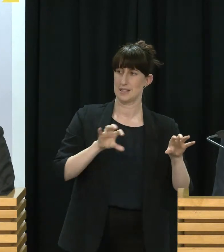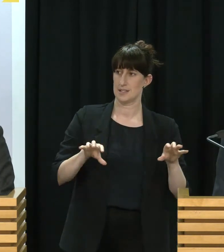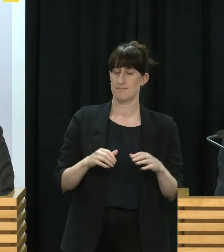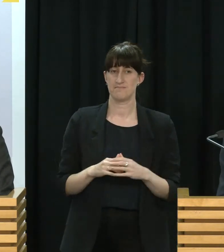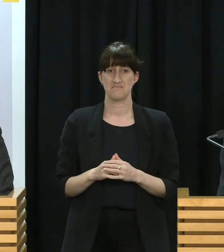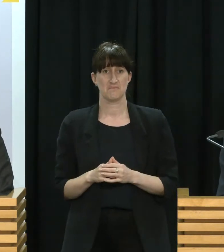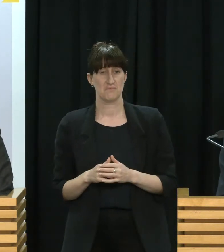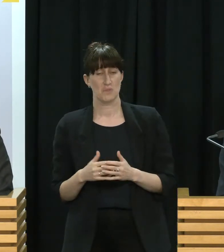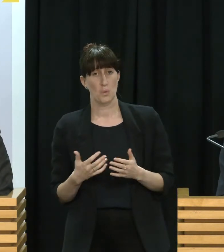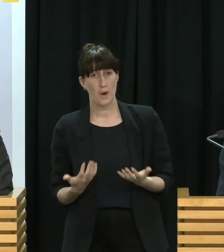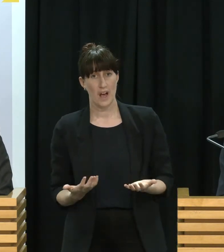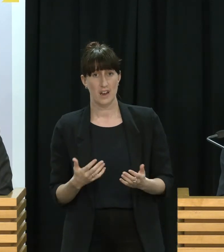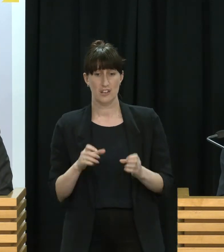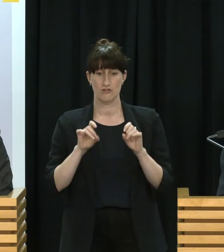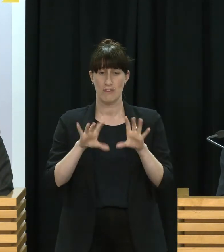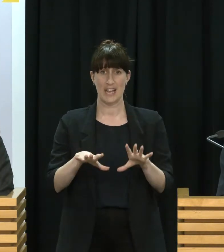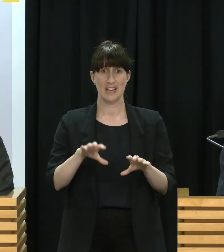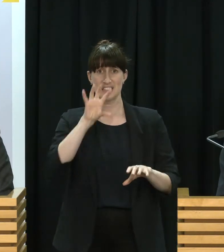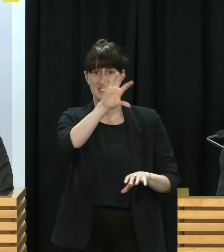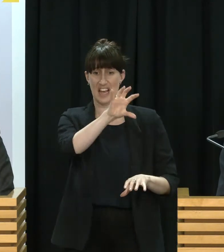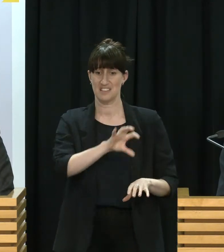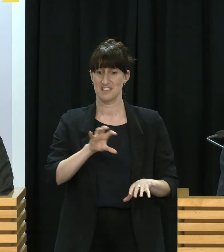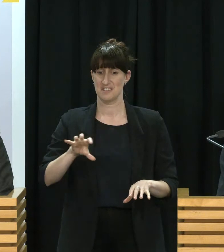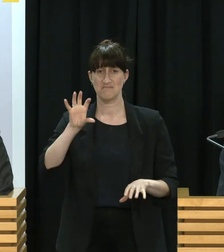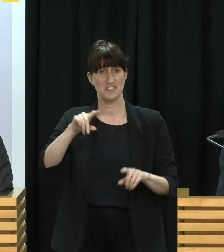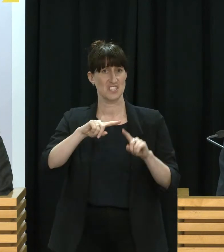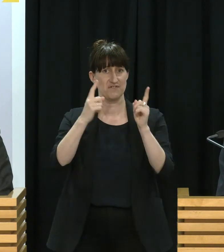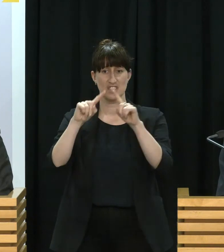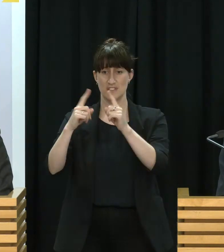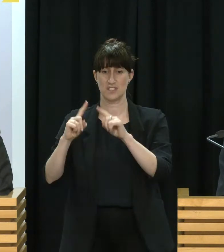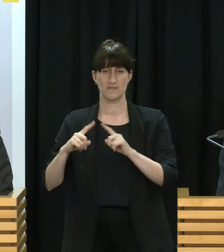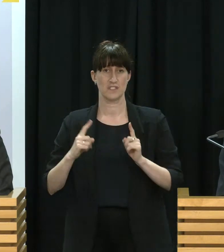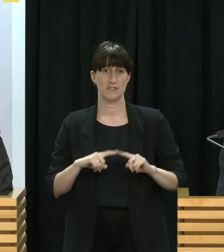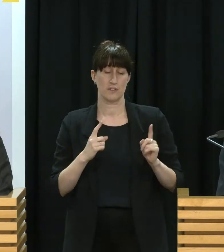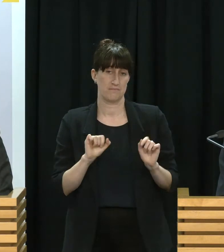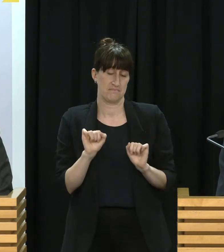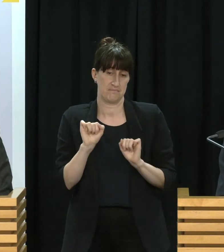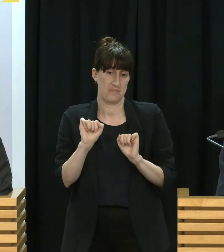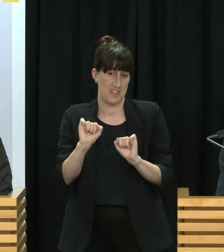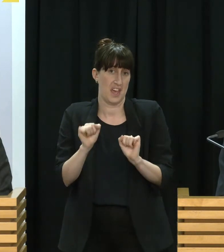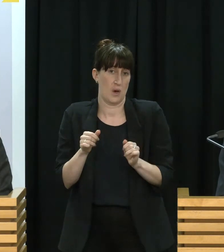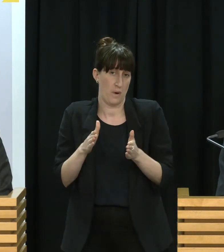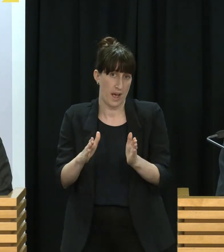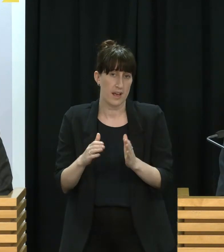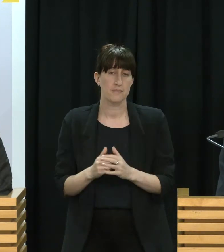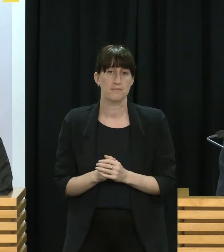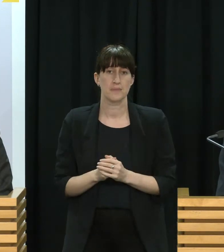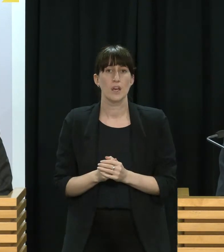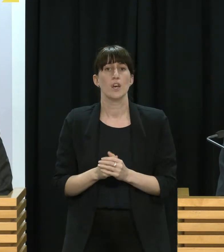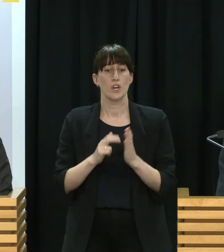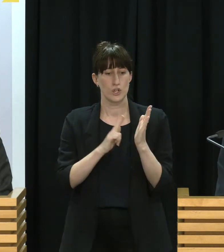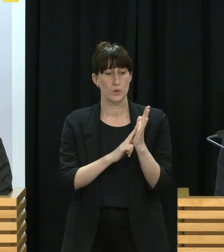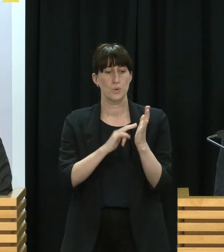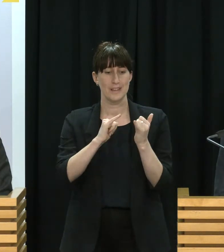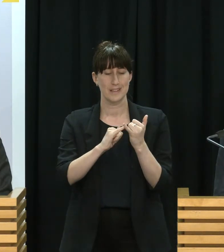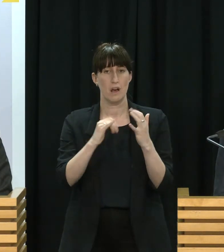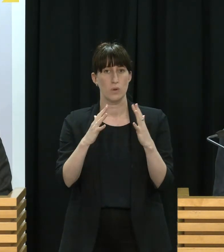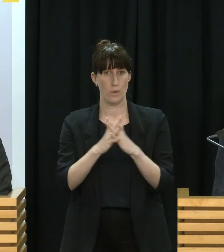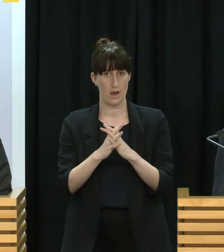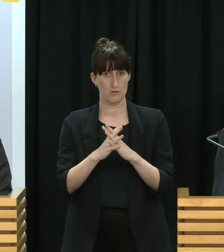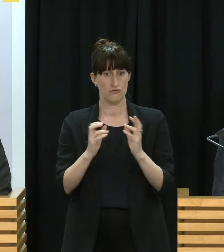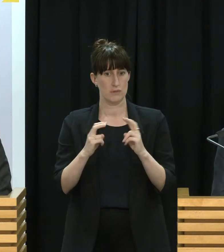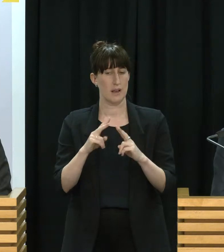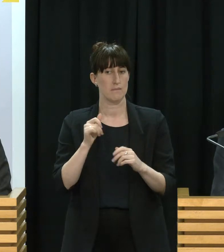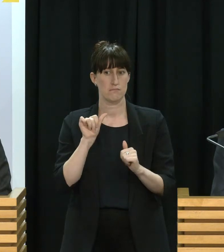different approach, and that's just the way the Australian system works. New South Wales do have a very good contact tracing system, and they do